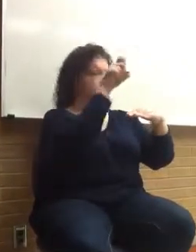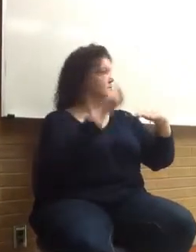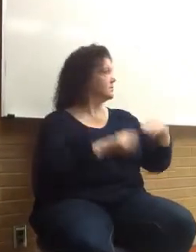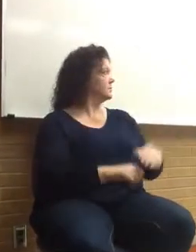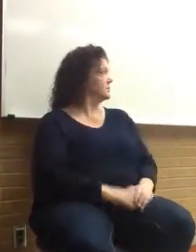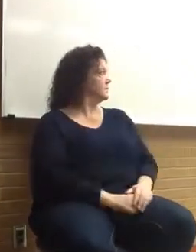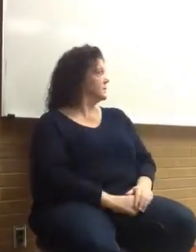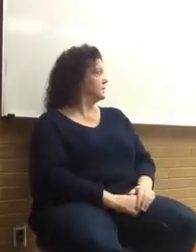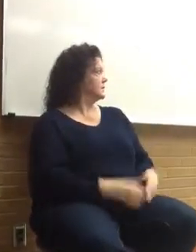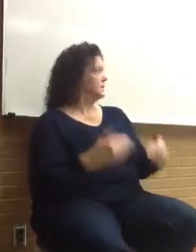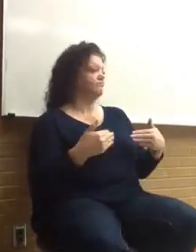busy.